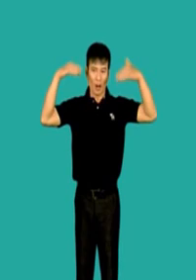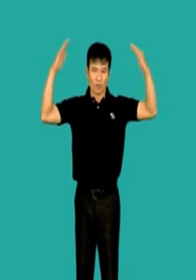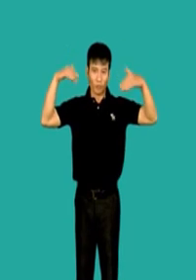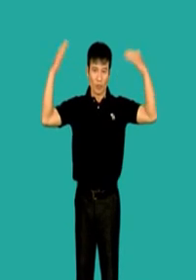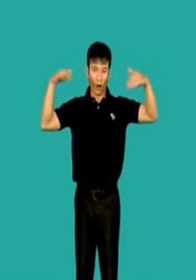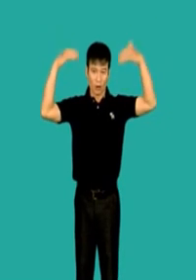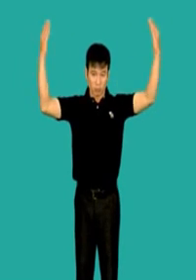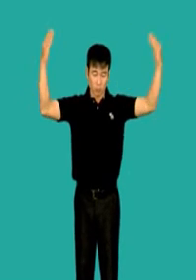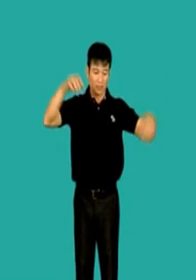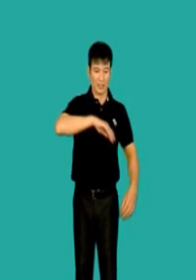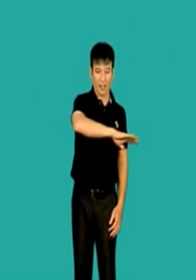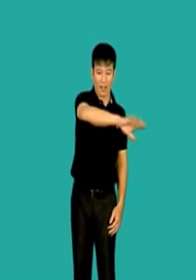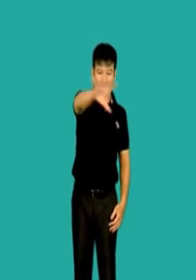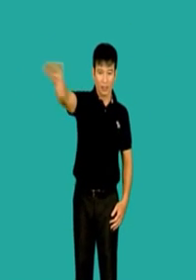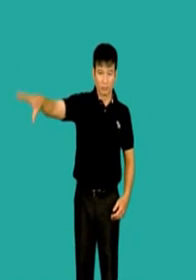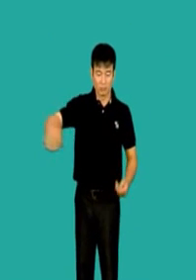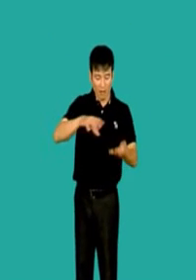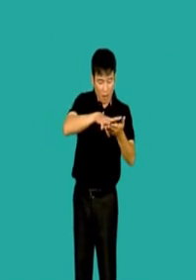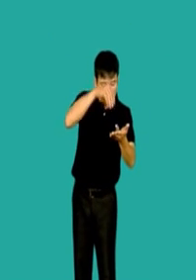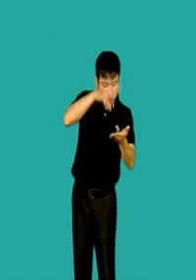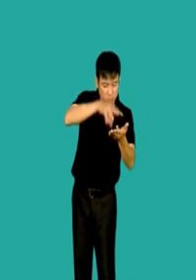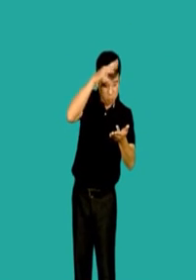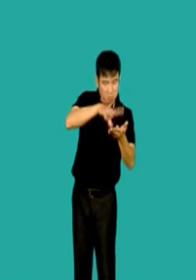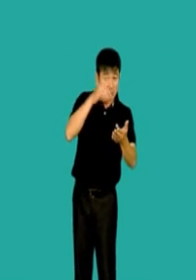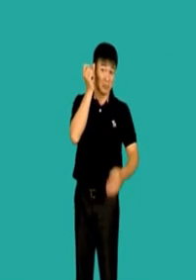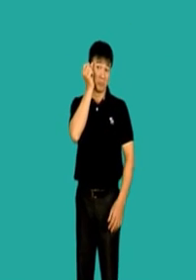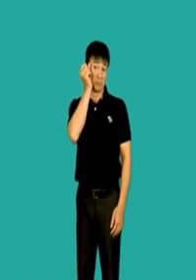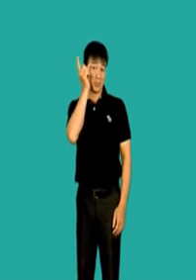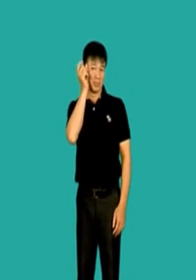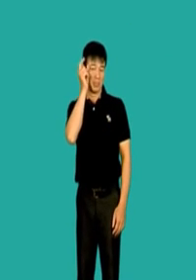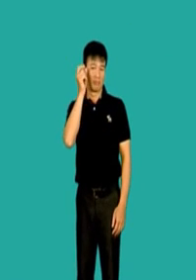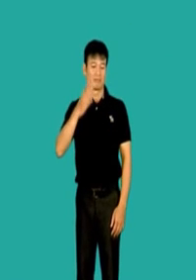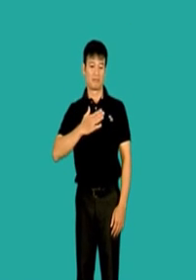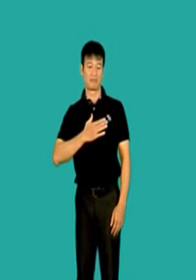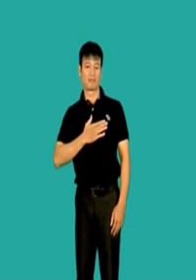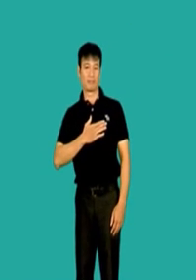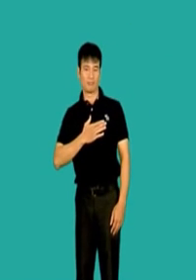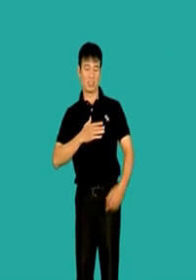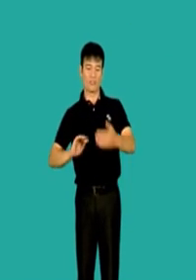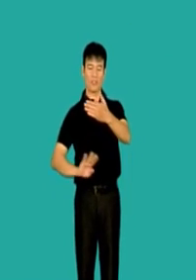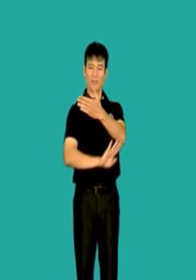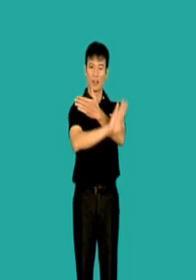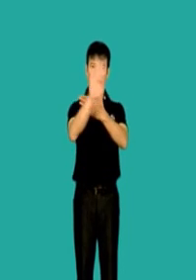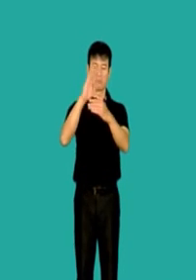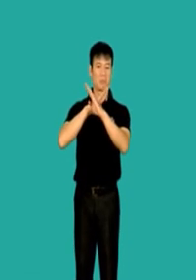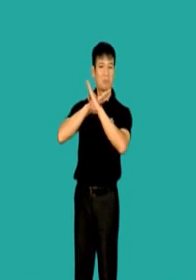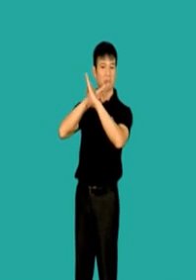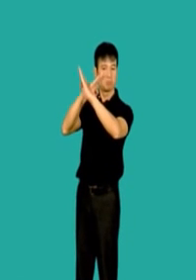tips about CBDRM through this film, and that you will now know how to protect yourself during a